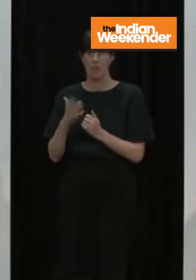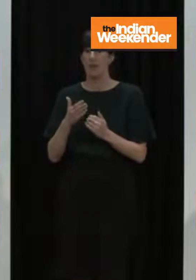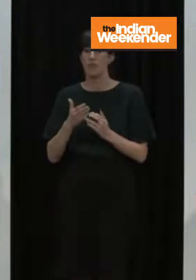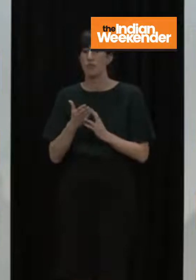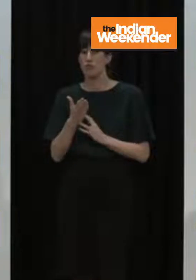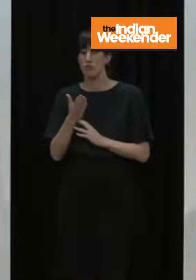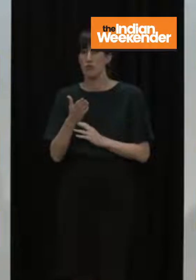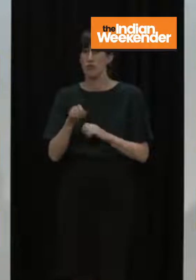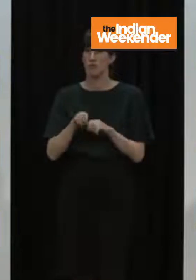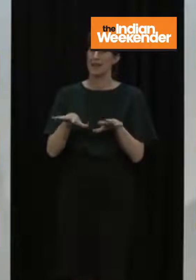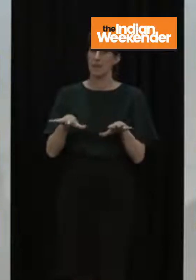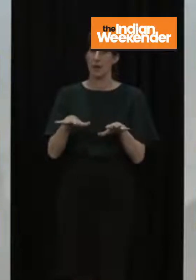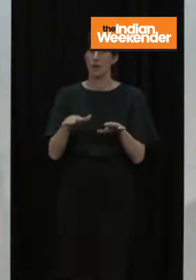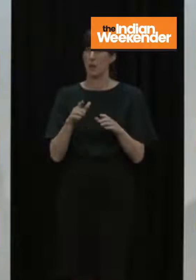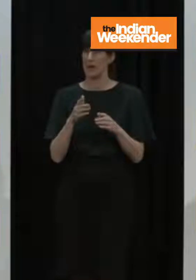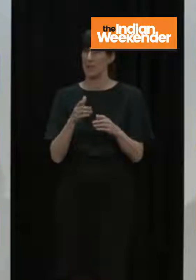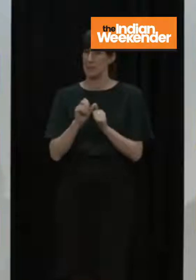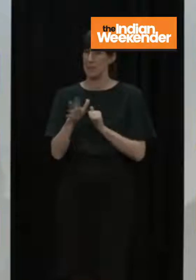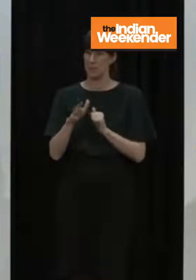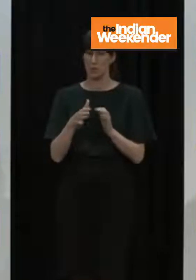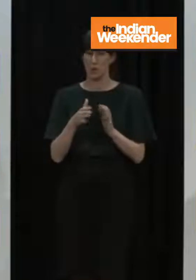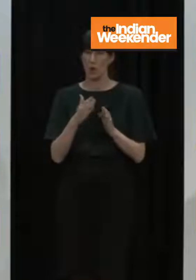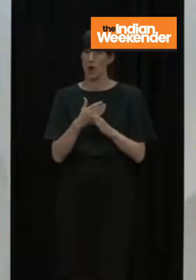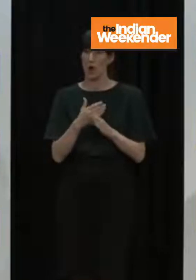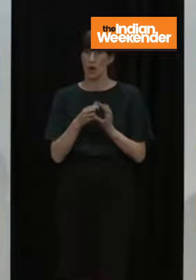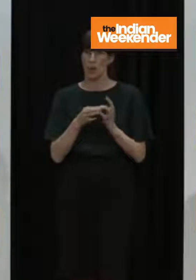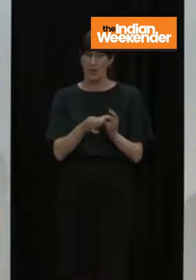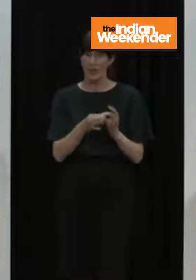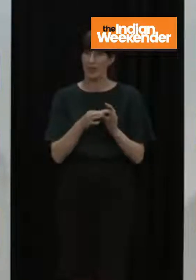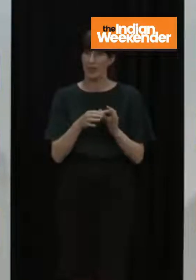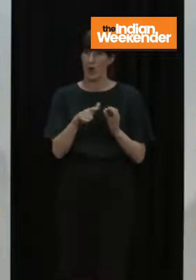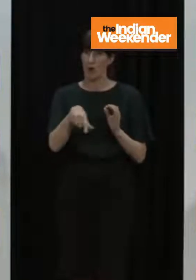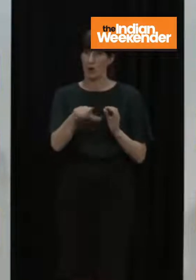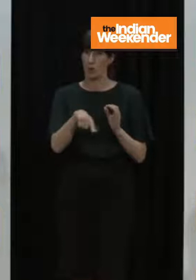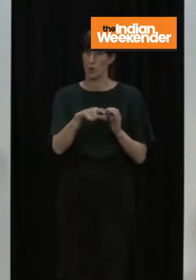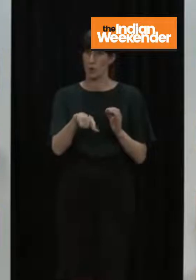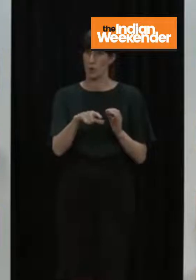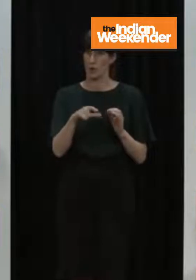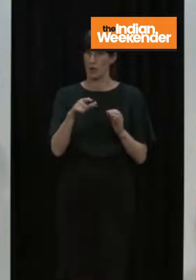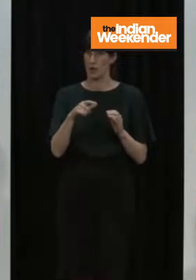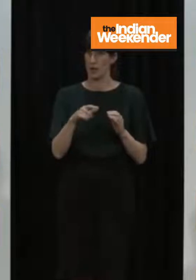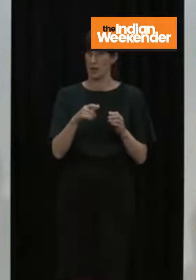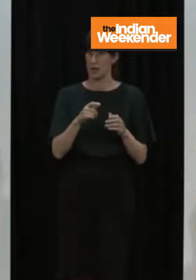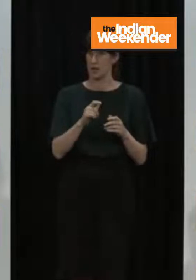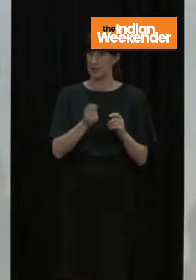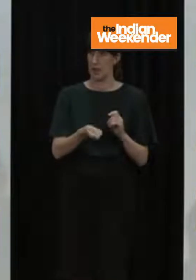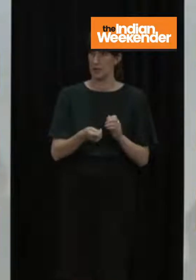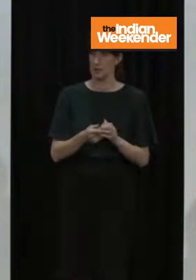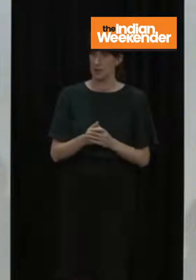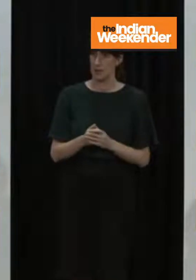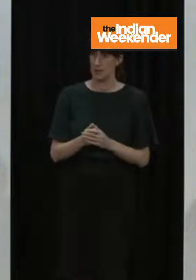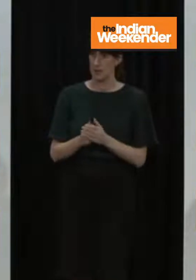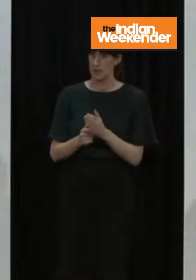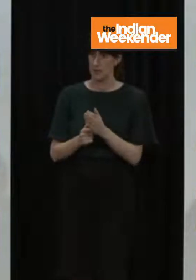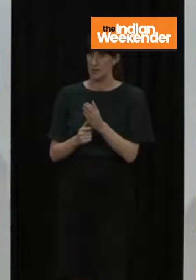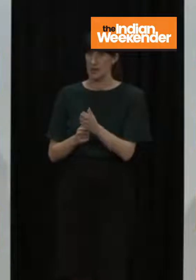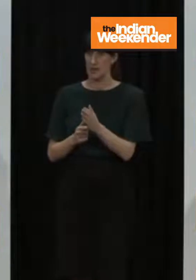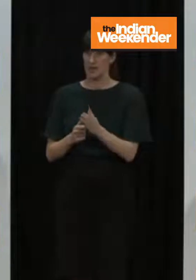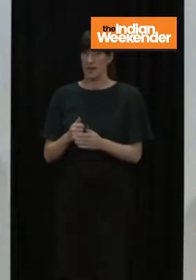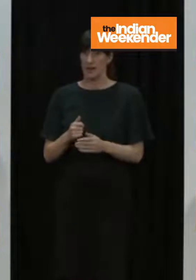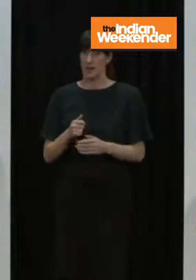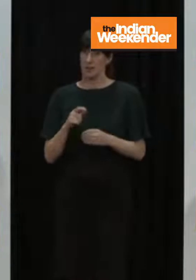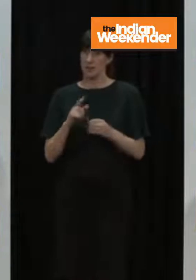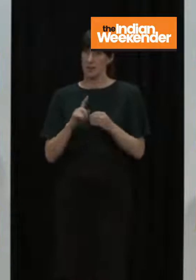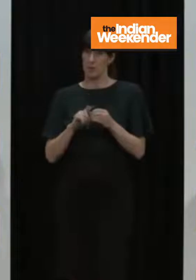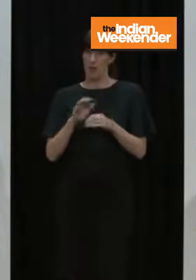work with local communities to do things that work best for them. Simon Bridges has thrown his hat in the ring for the national leadership. What do you make of that?